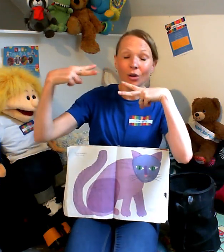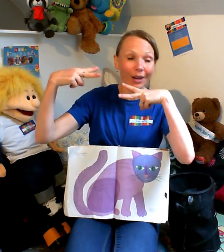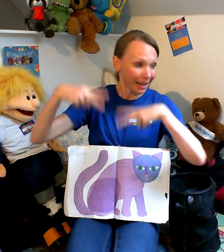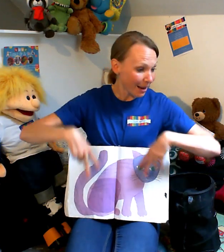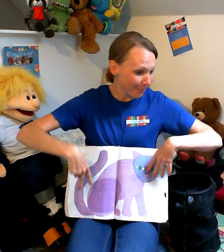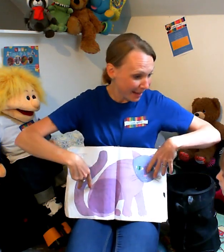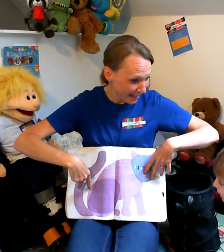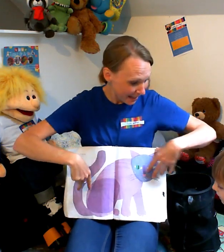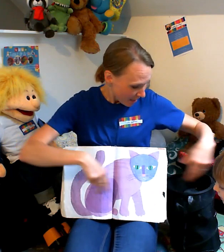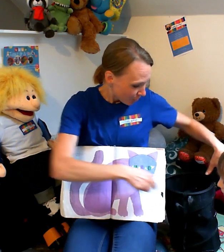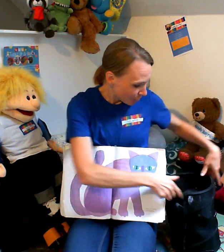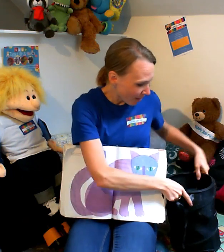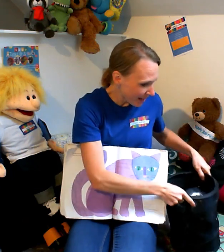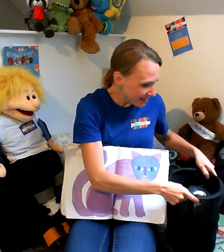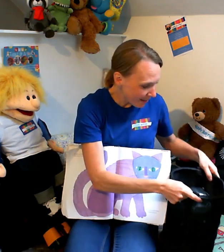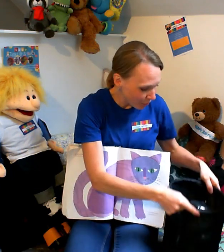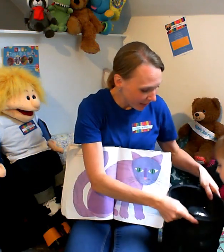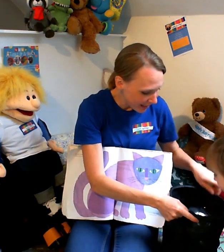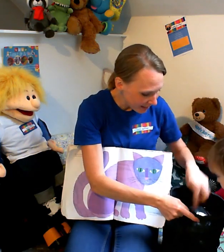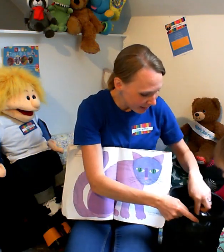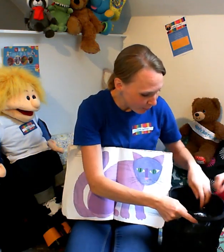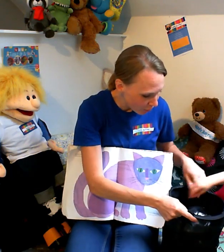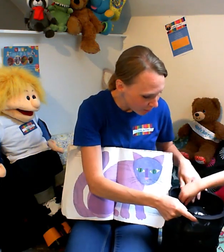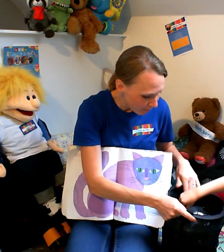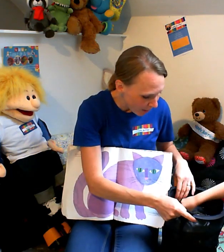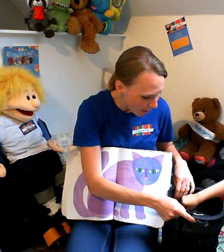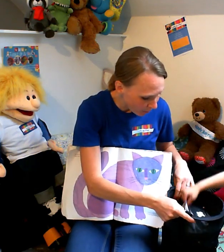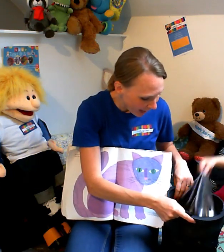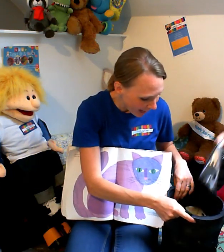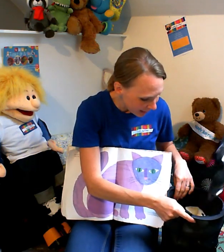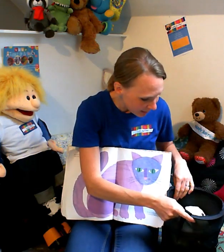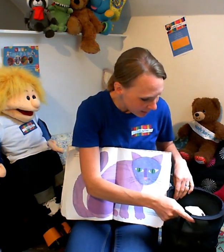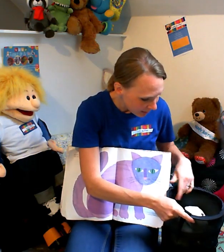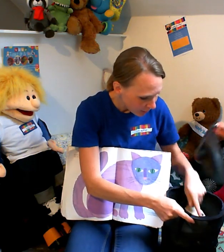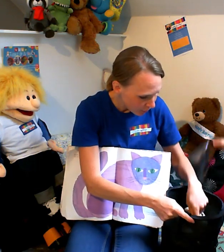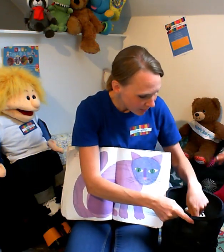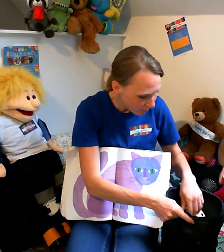looking at me. So let's have a look in there, see if we've got a purple cat. Who's this one?